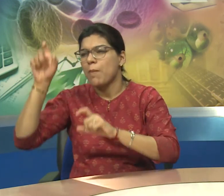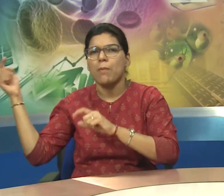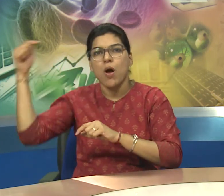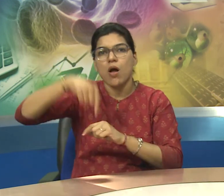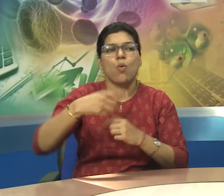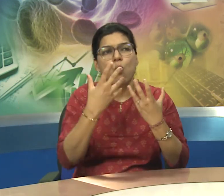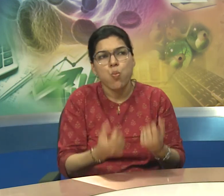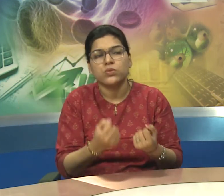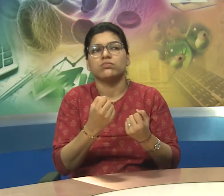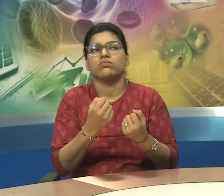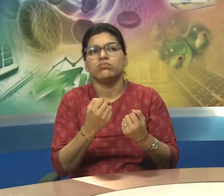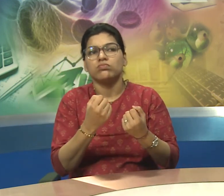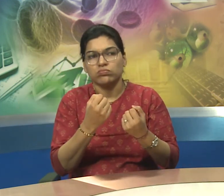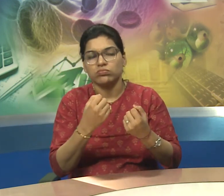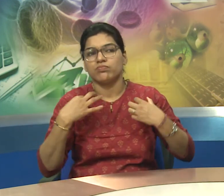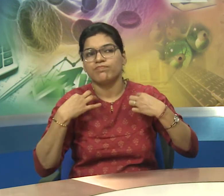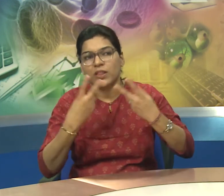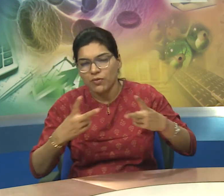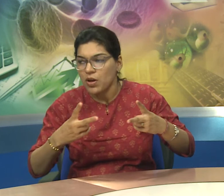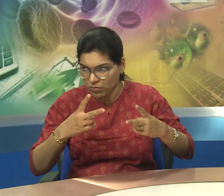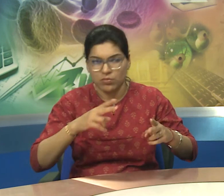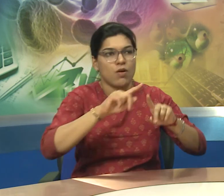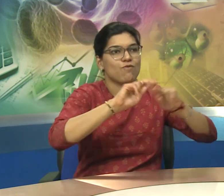in a wardrobe in a particular manner, in a particular